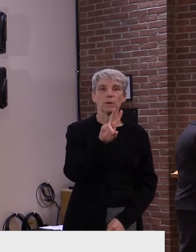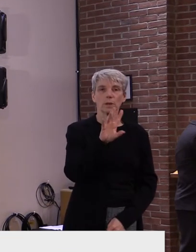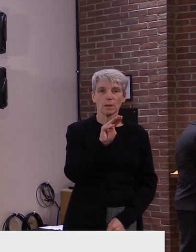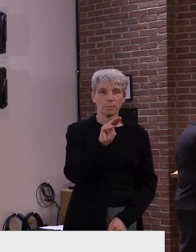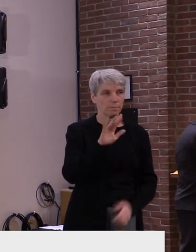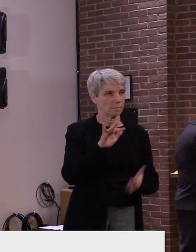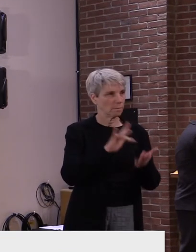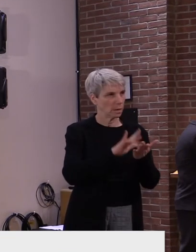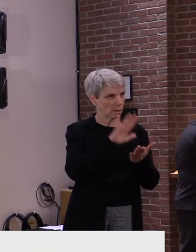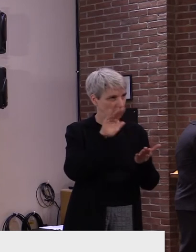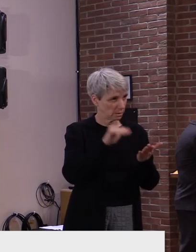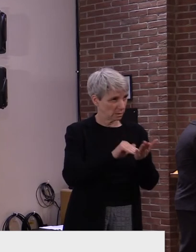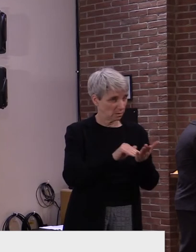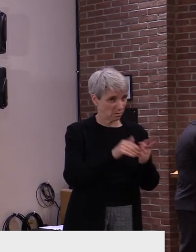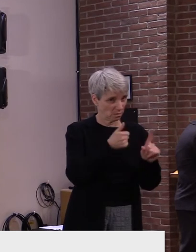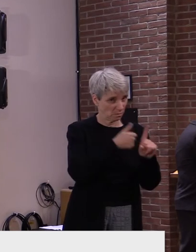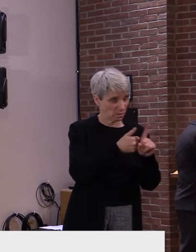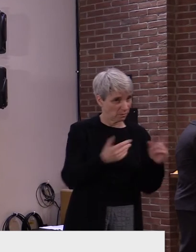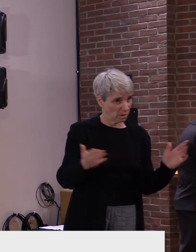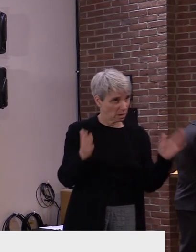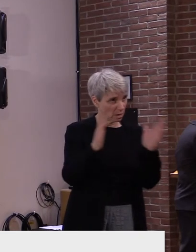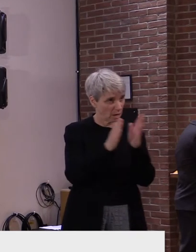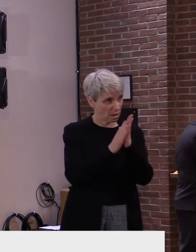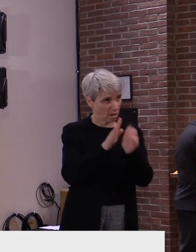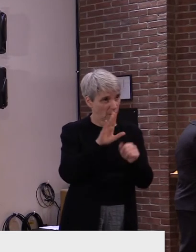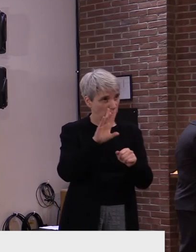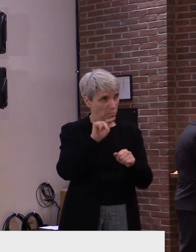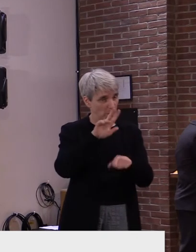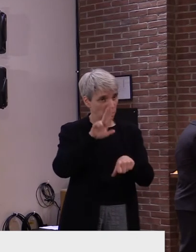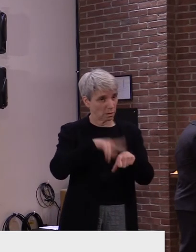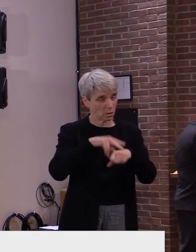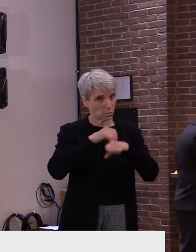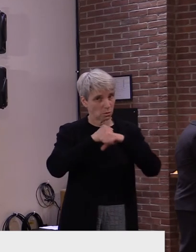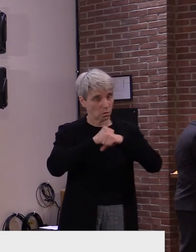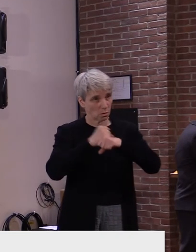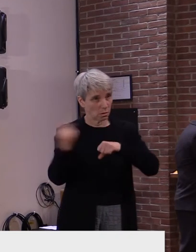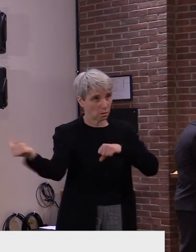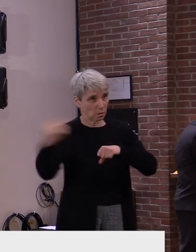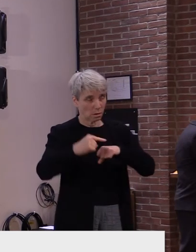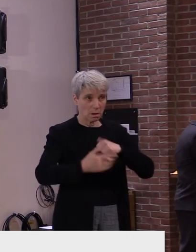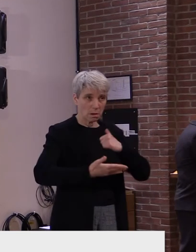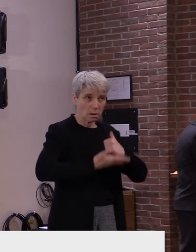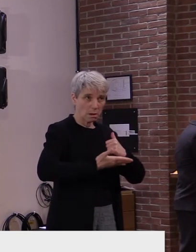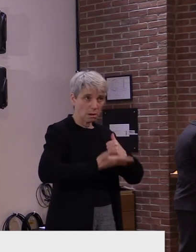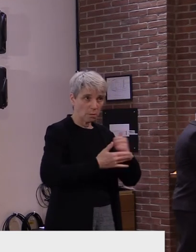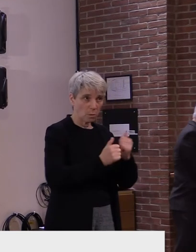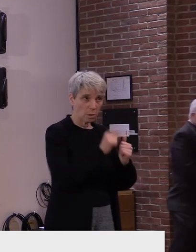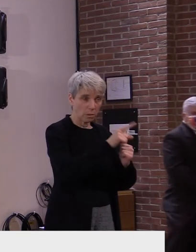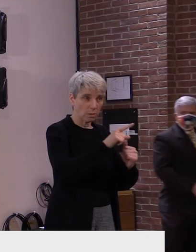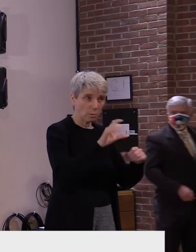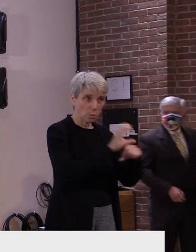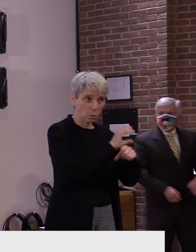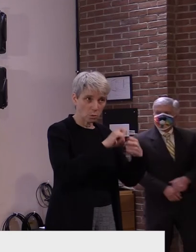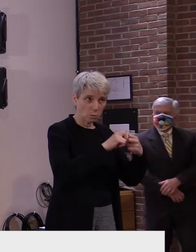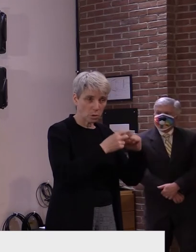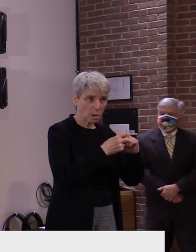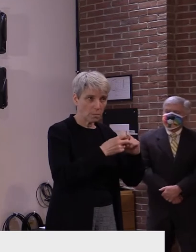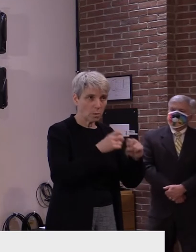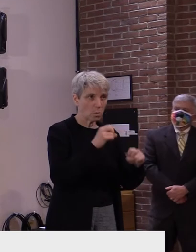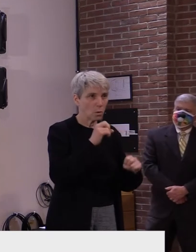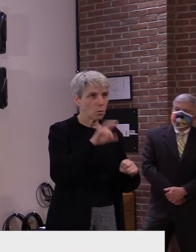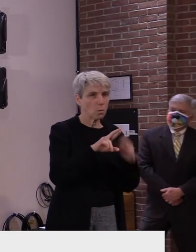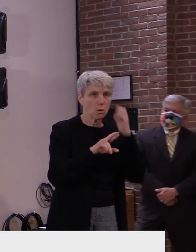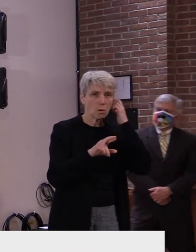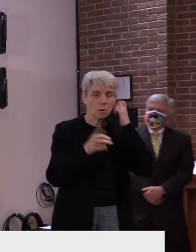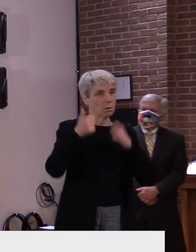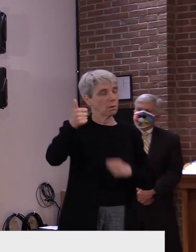asked the vermont national guard for the computer health or was the national guard themselves that has to be activated to